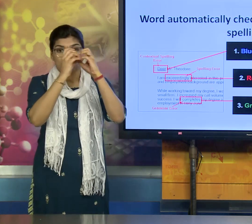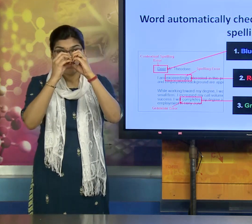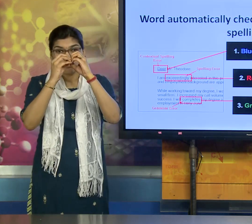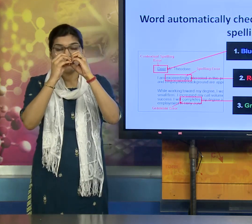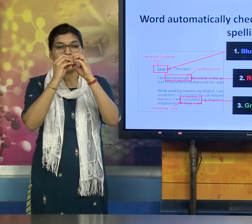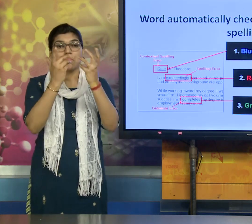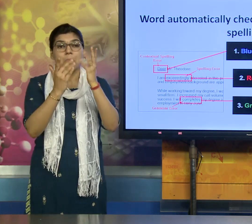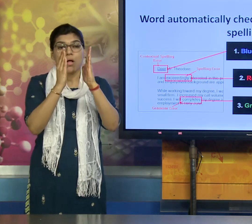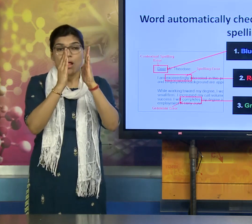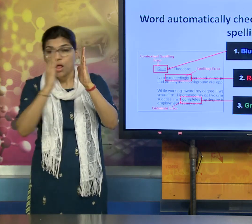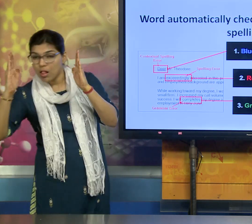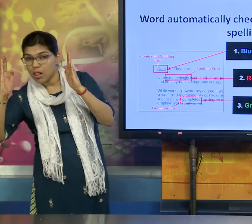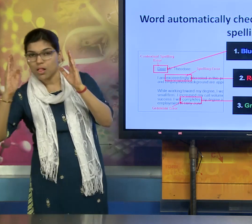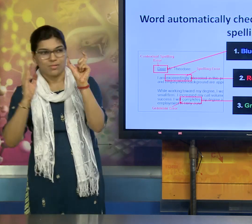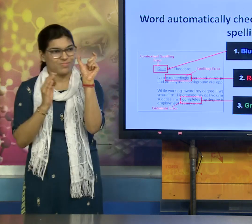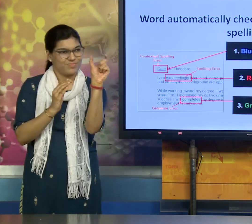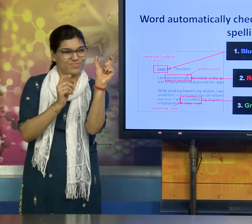When the text have